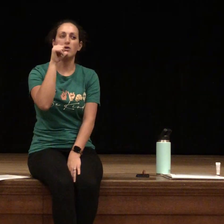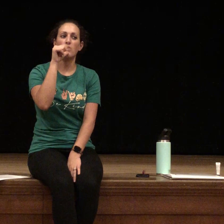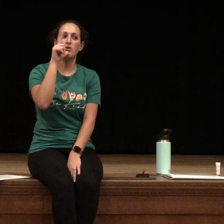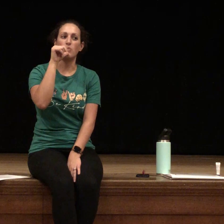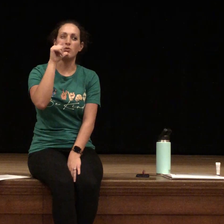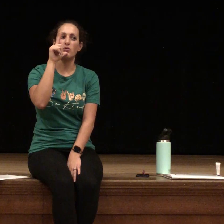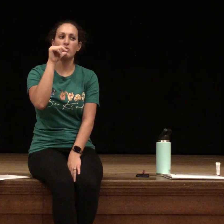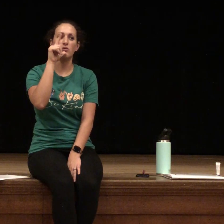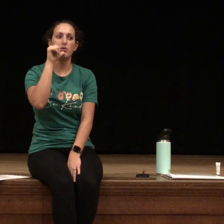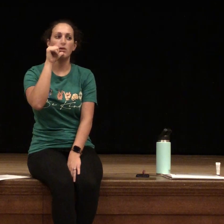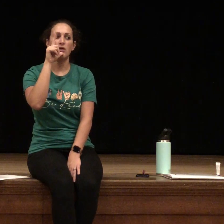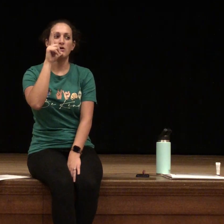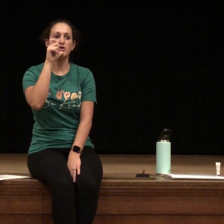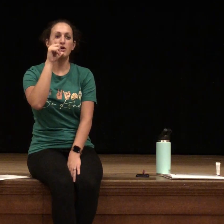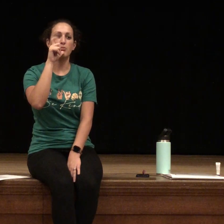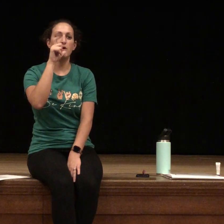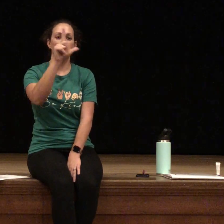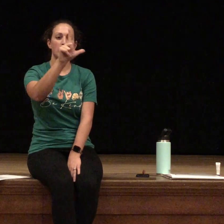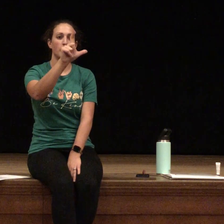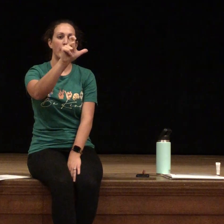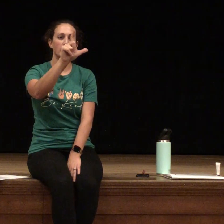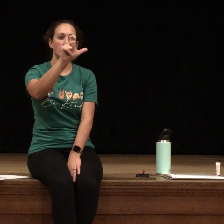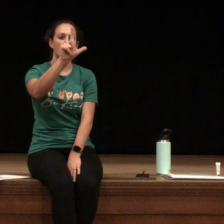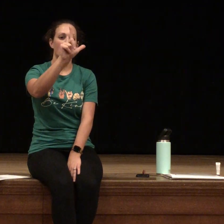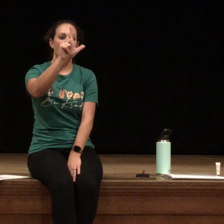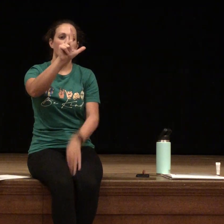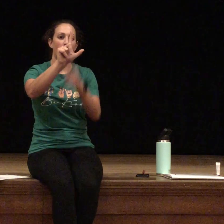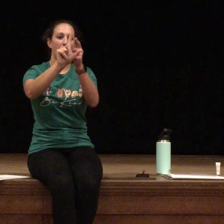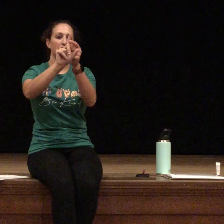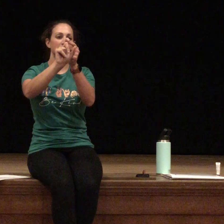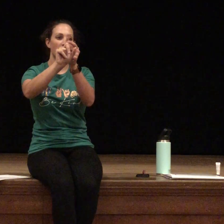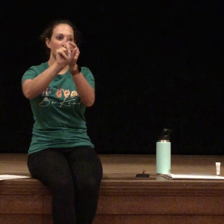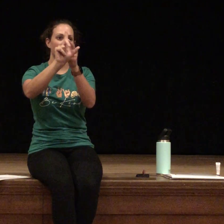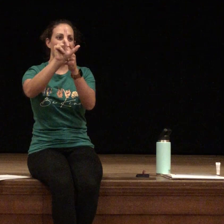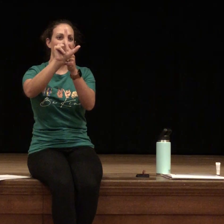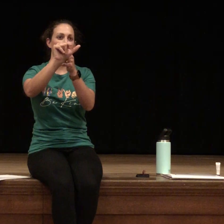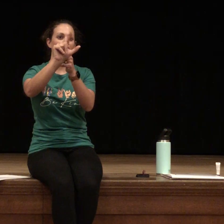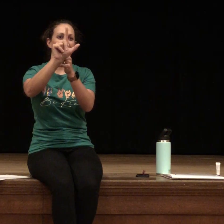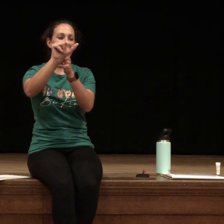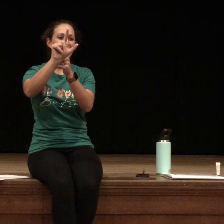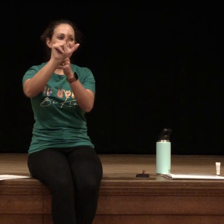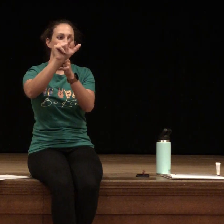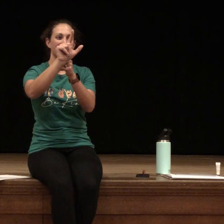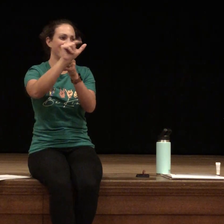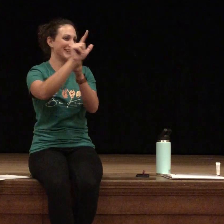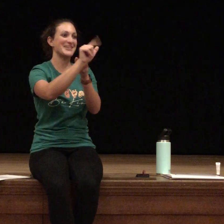who. So you can either bend it at this knuckle or bend it at this knuckle. Doesn't